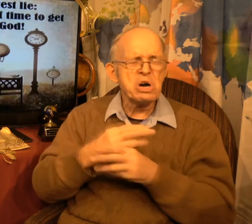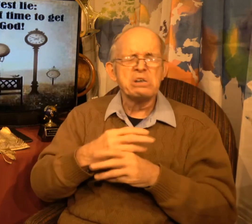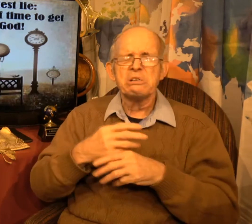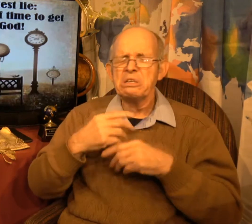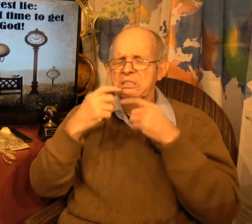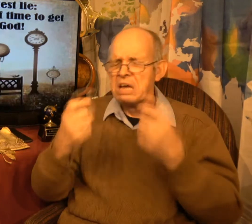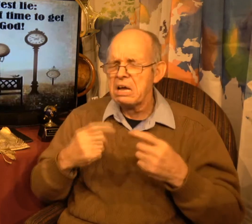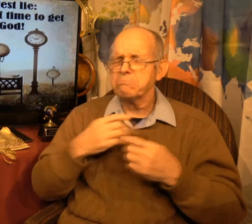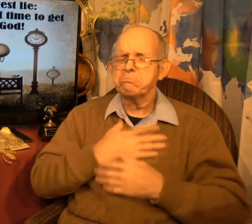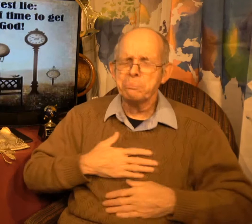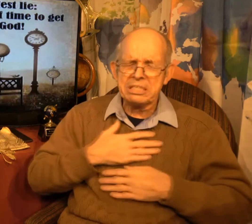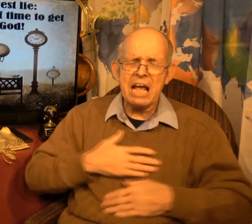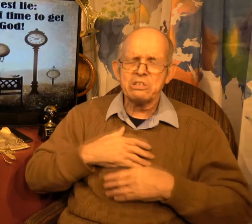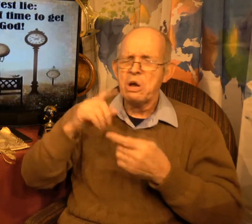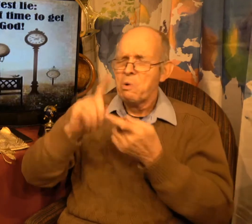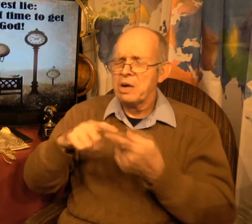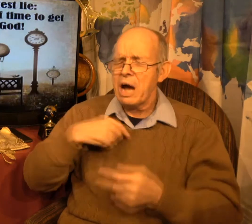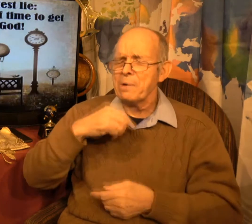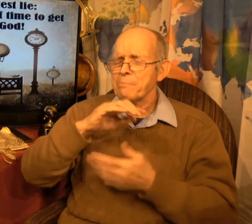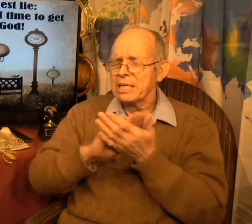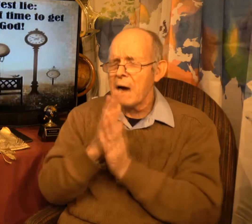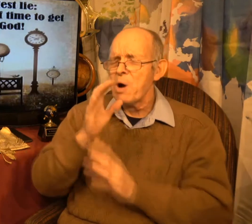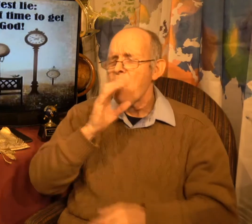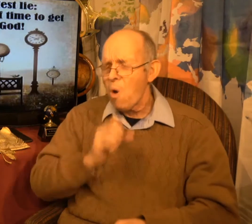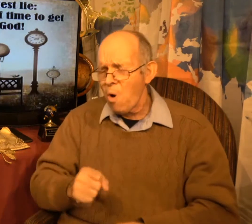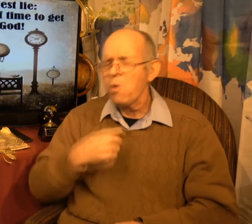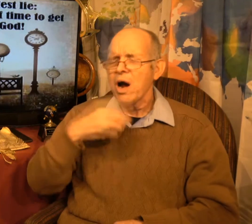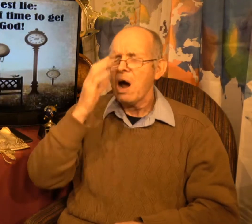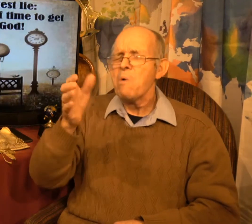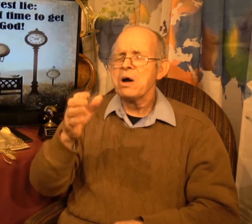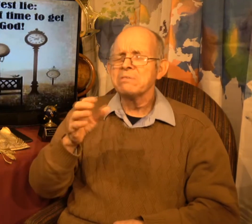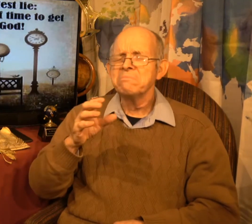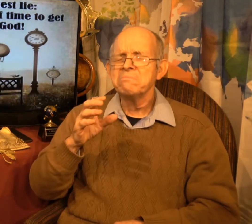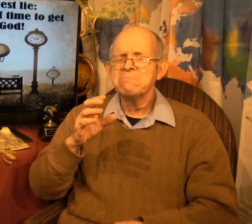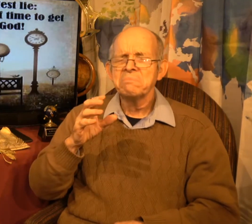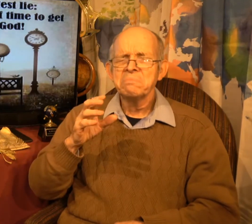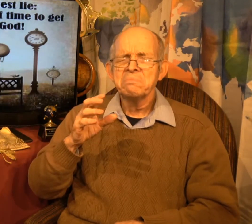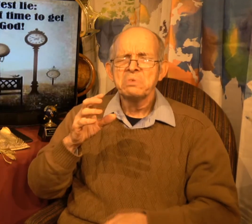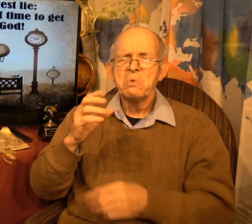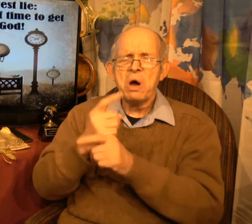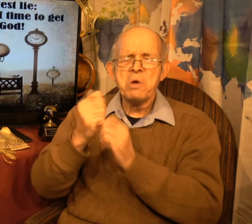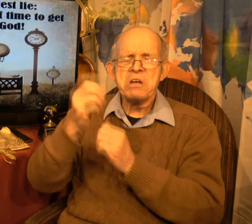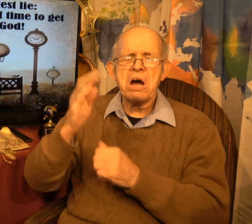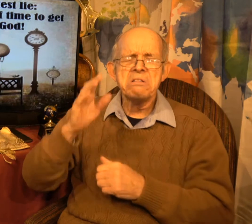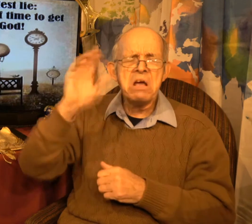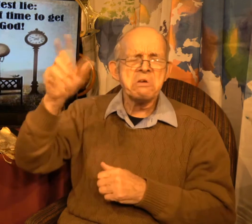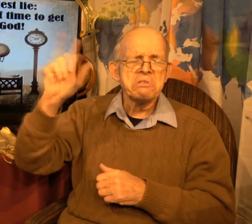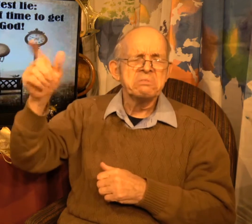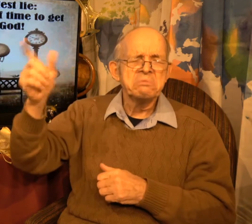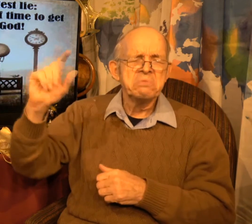word. Change. But I'm going to become old. I will pray with God later.